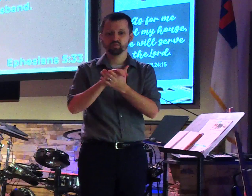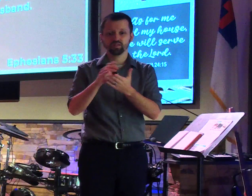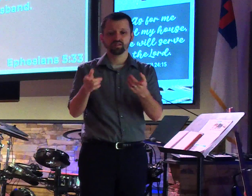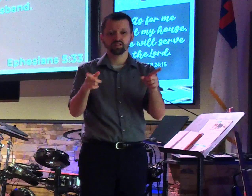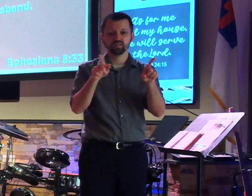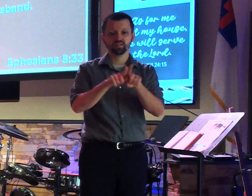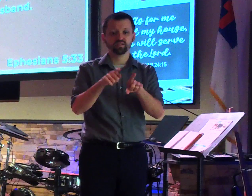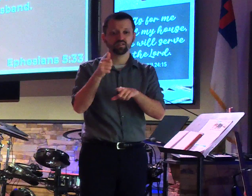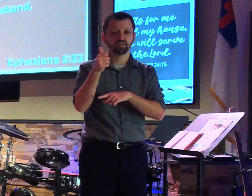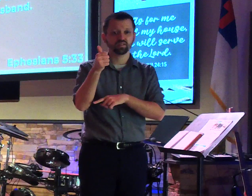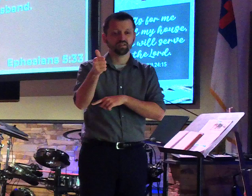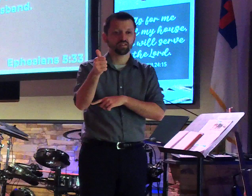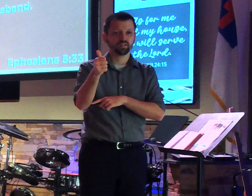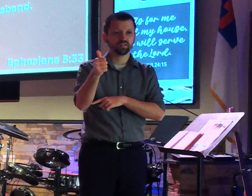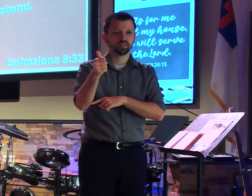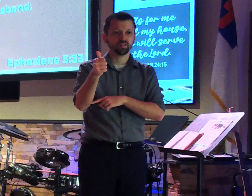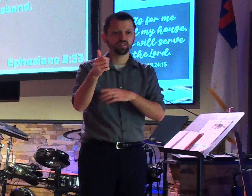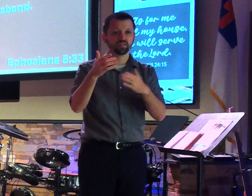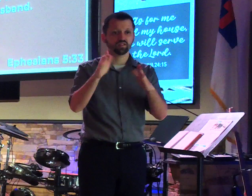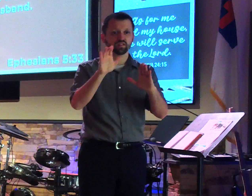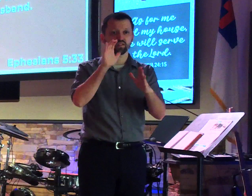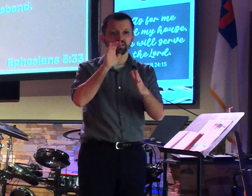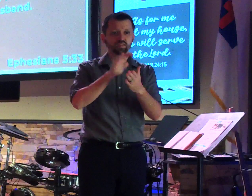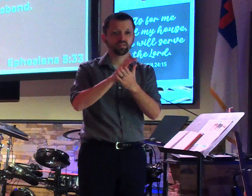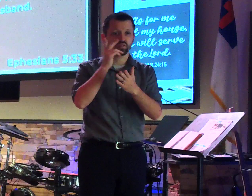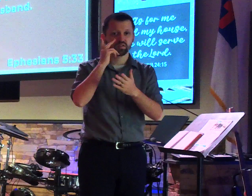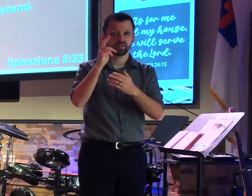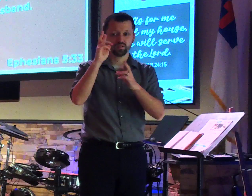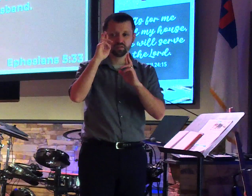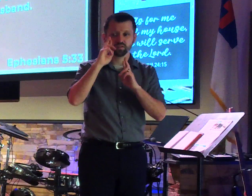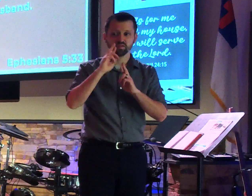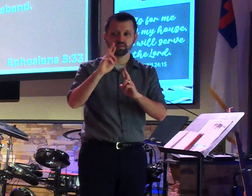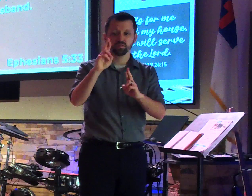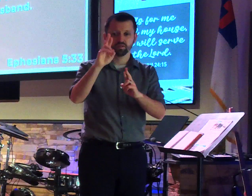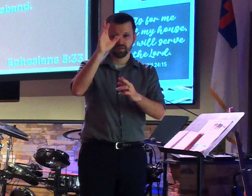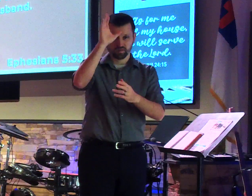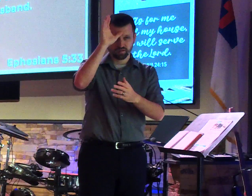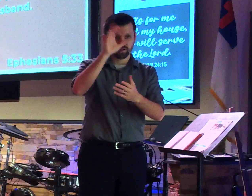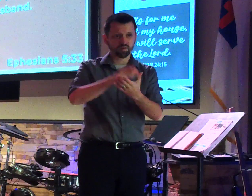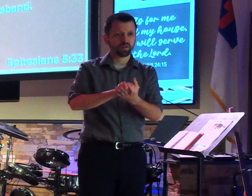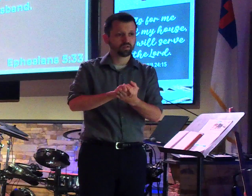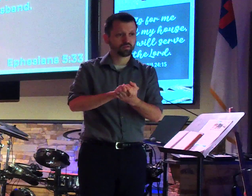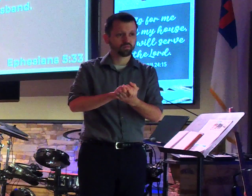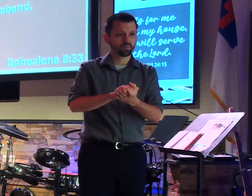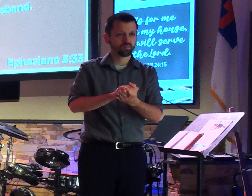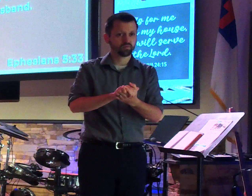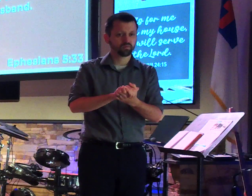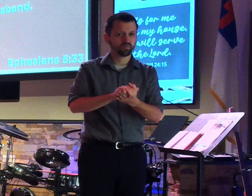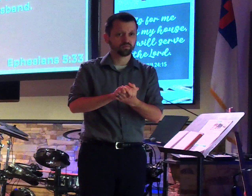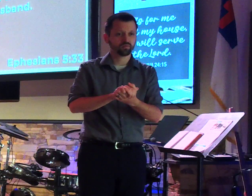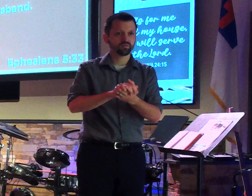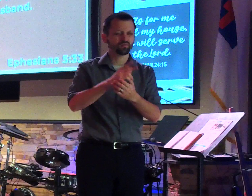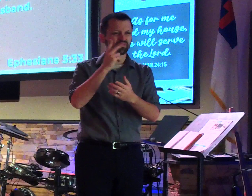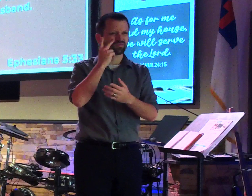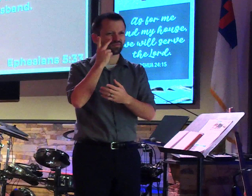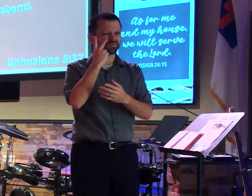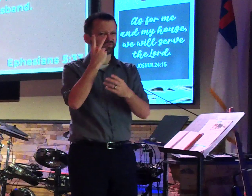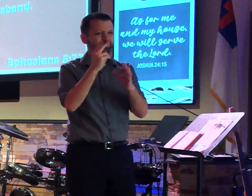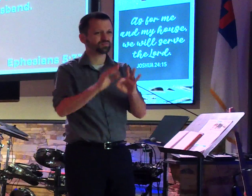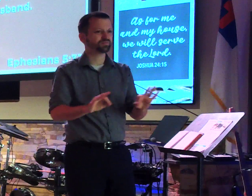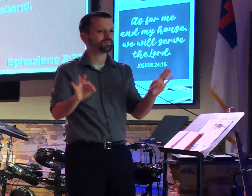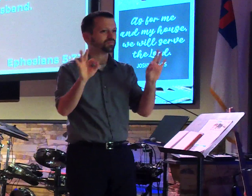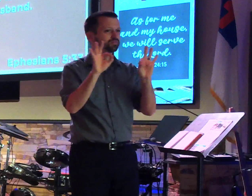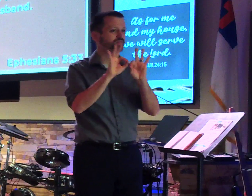himself, and let the wife see that she respect her husband. Do you see the two key words in that